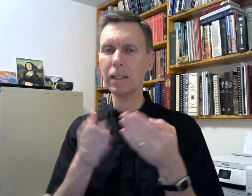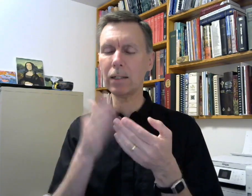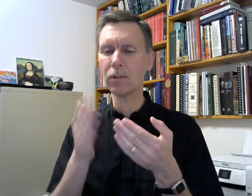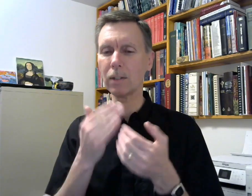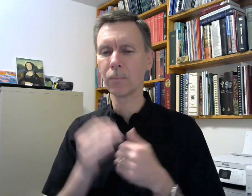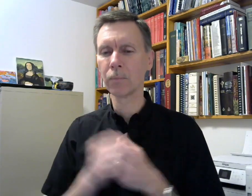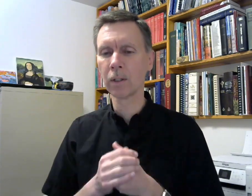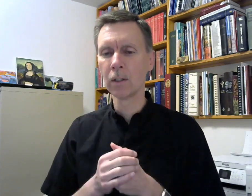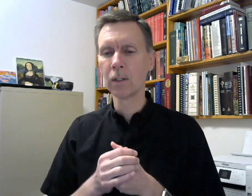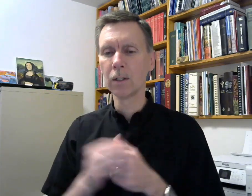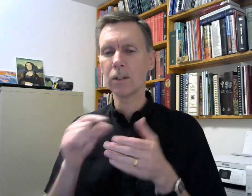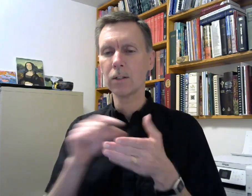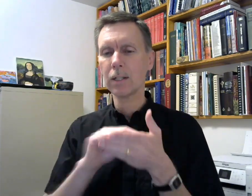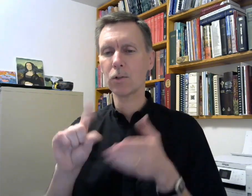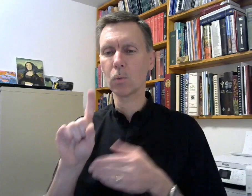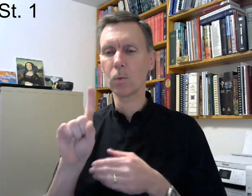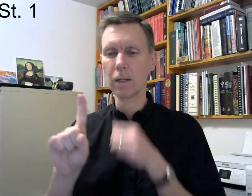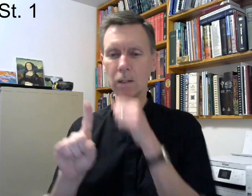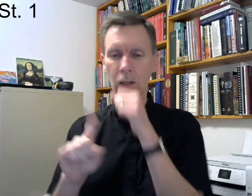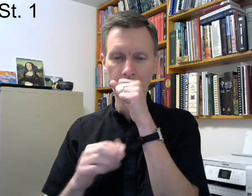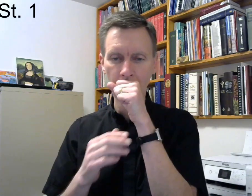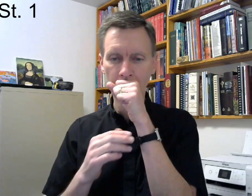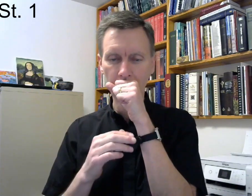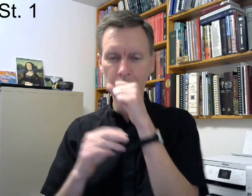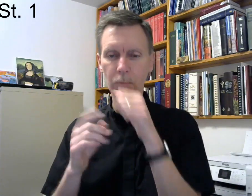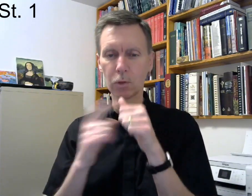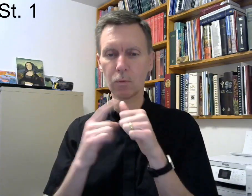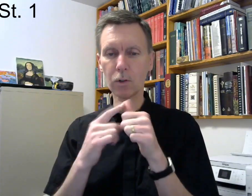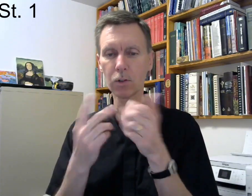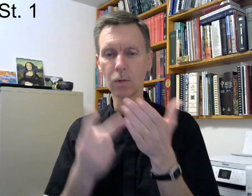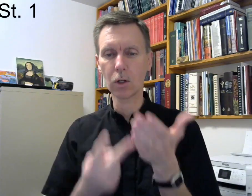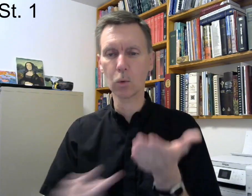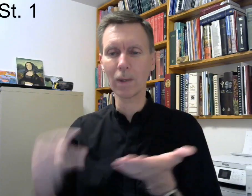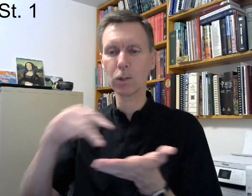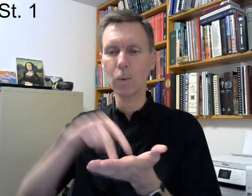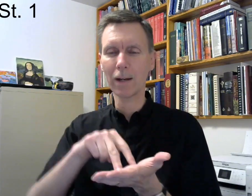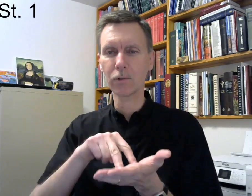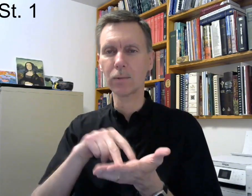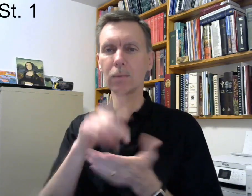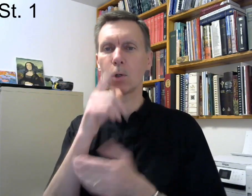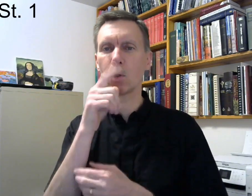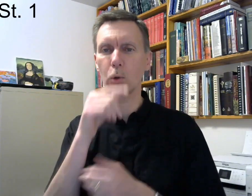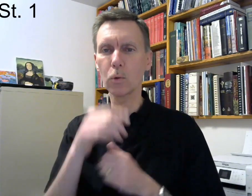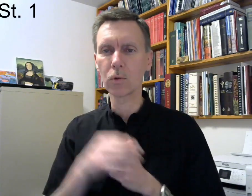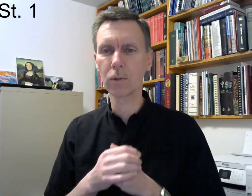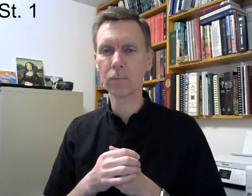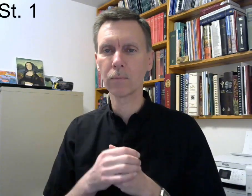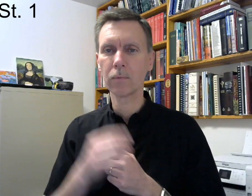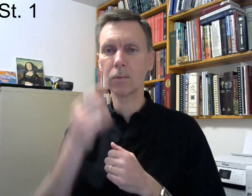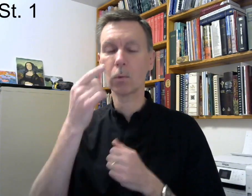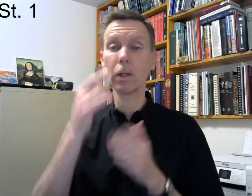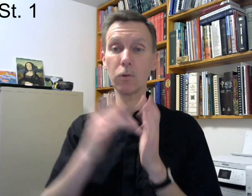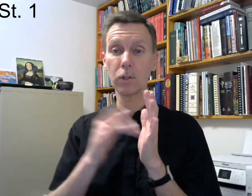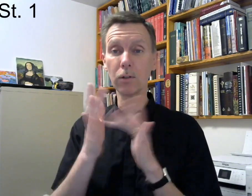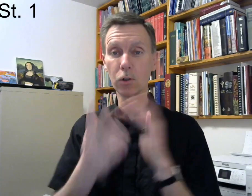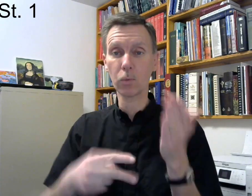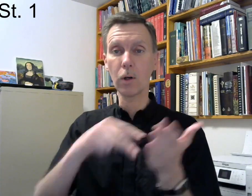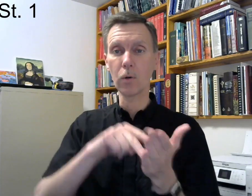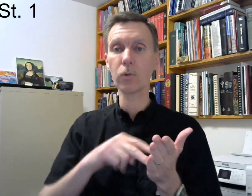easy. Stanza 1. So first of all, resurrection, whose? Well, Jesus rose,